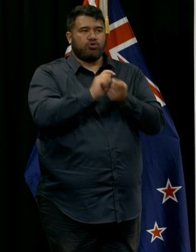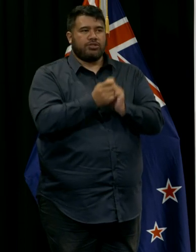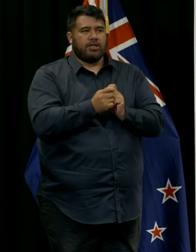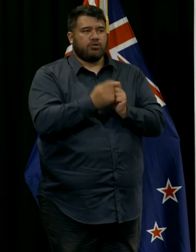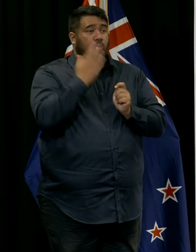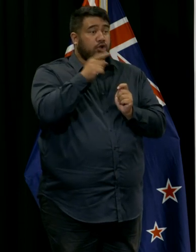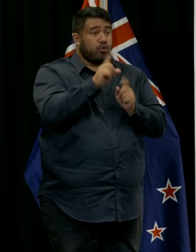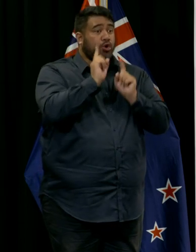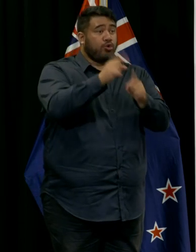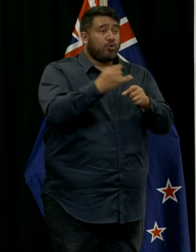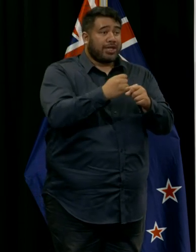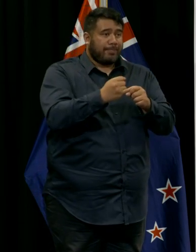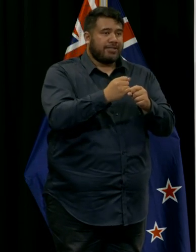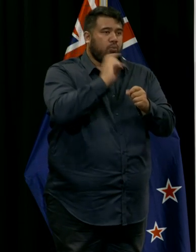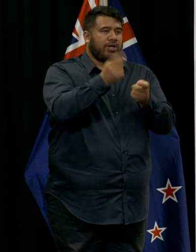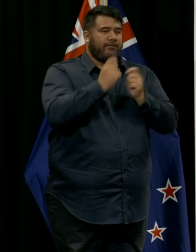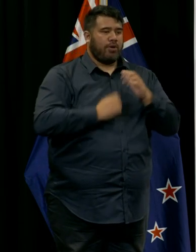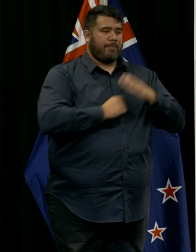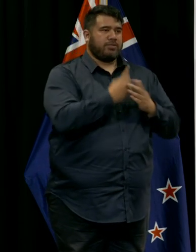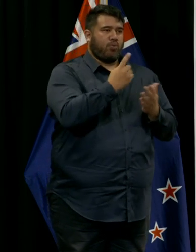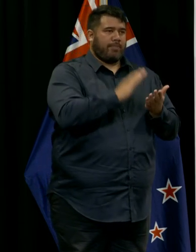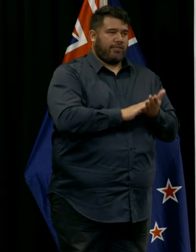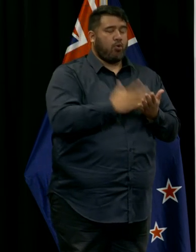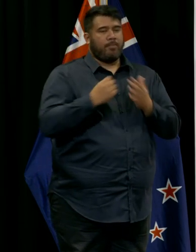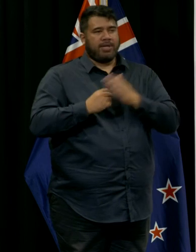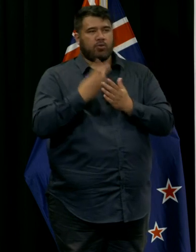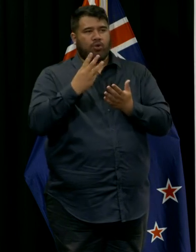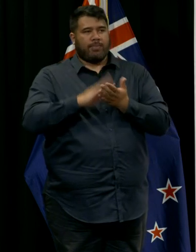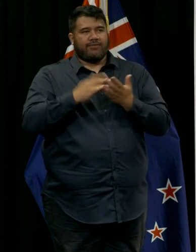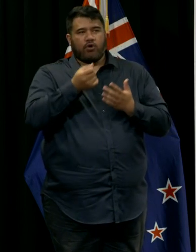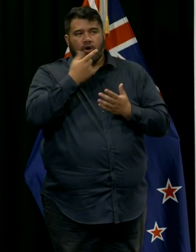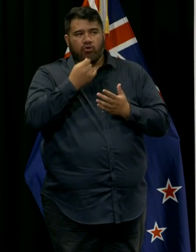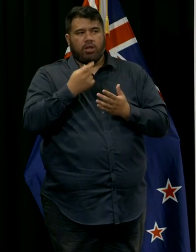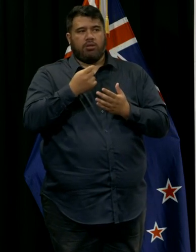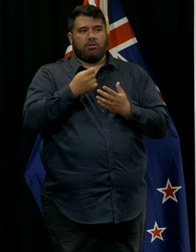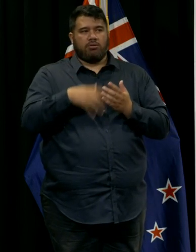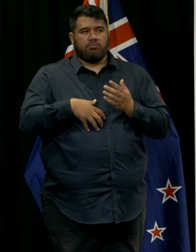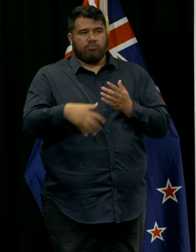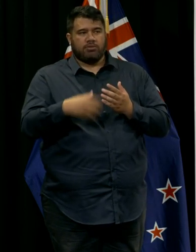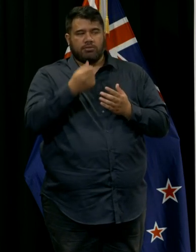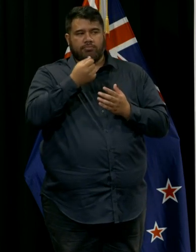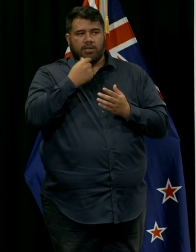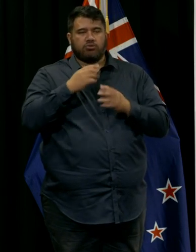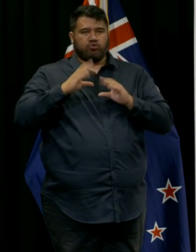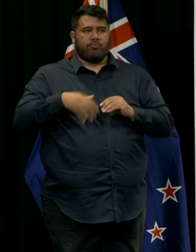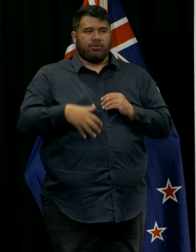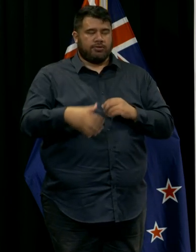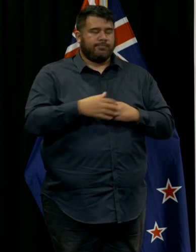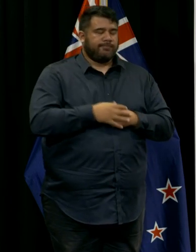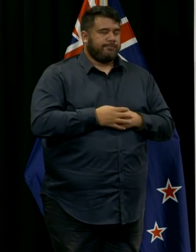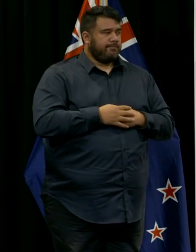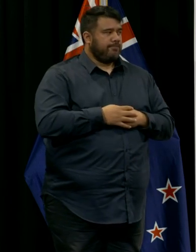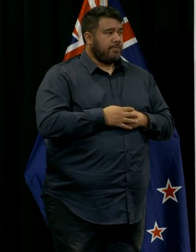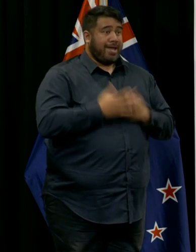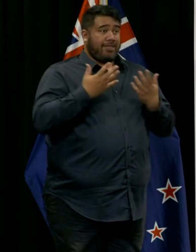pharmacy. And this is indeed to manage medicine stocks and ensure our supply chains are robust. There is no significant shortage in any